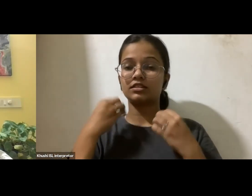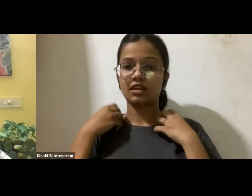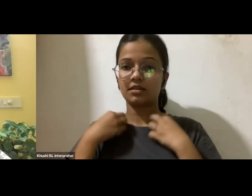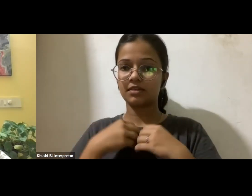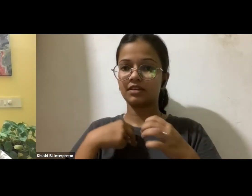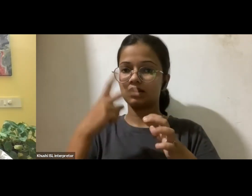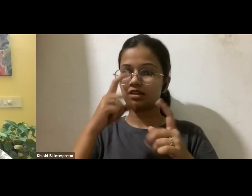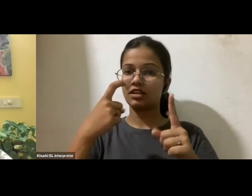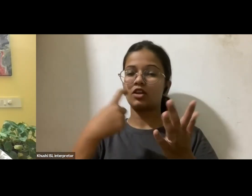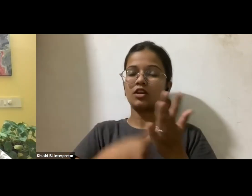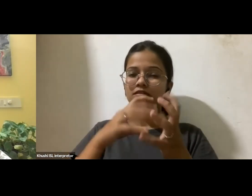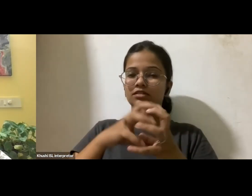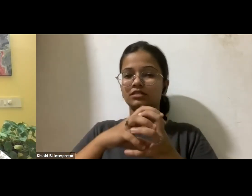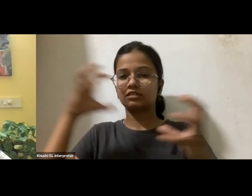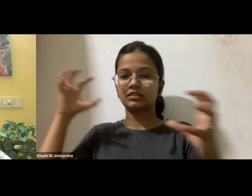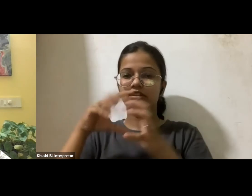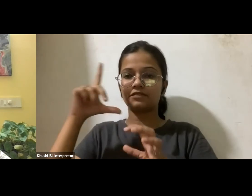in royal photographs as well.